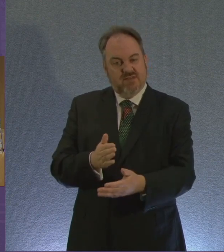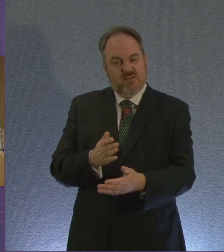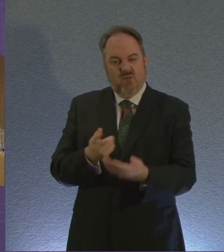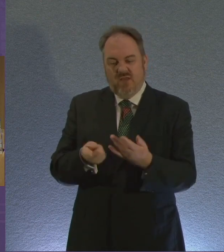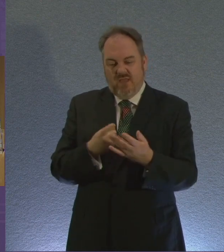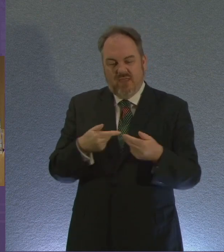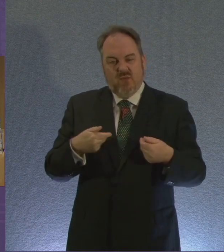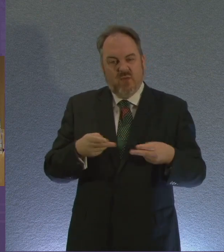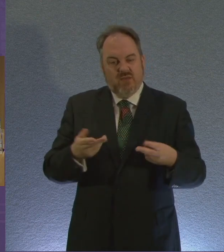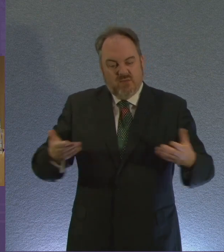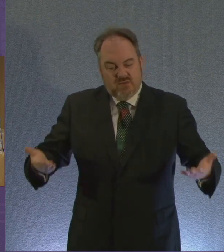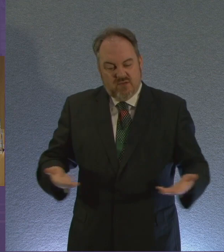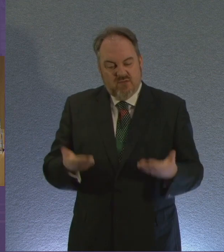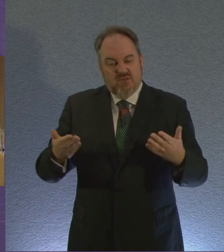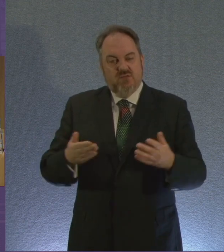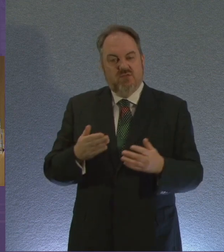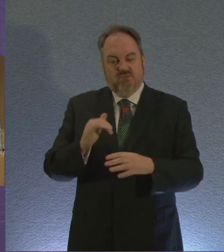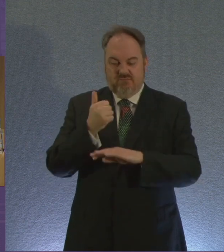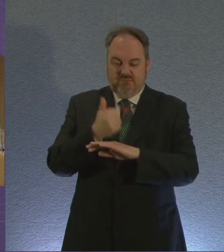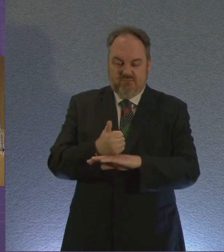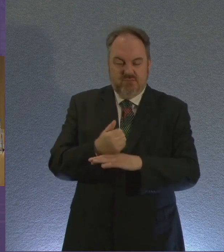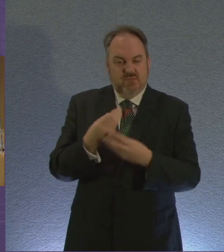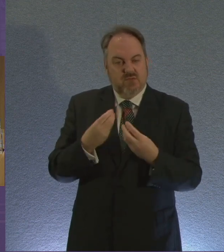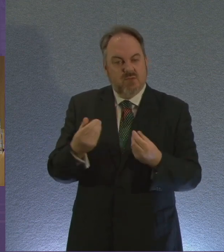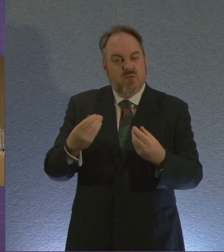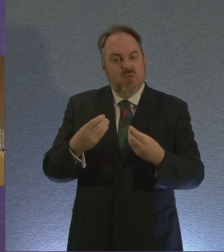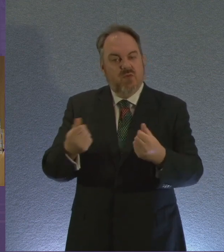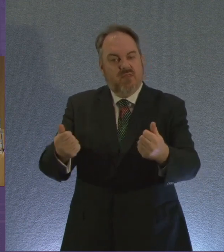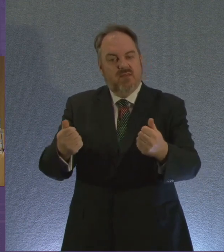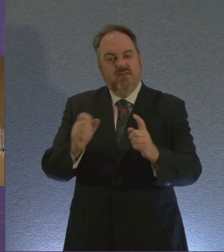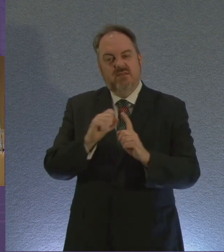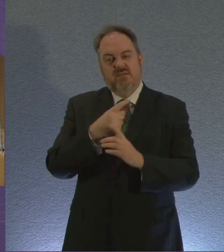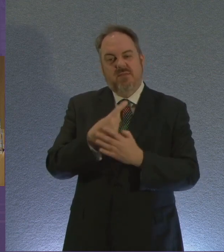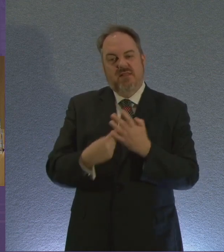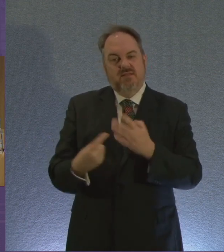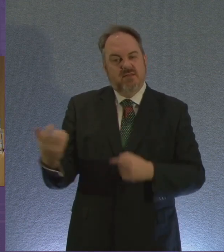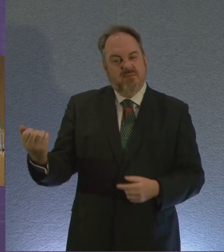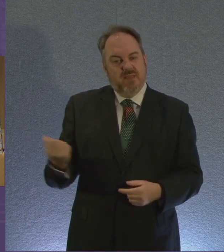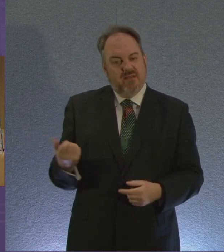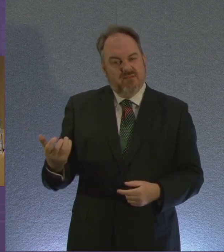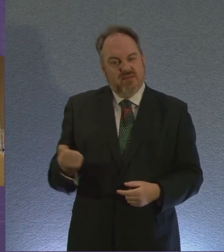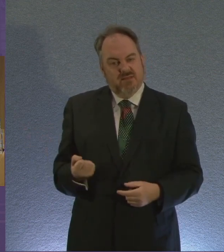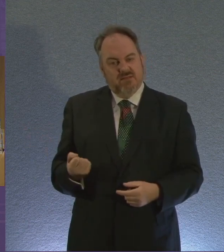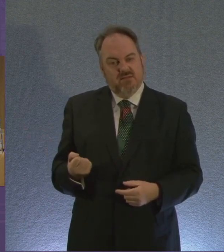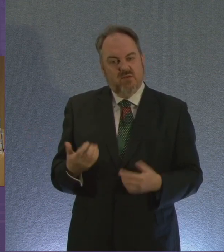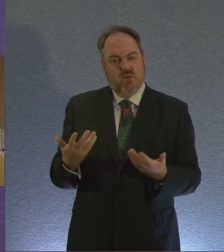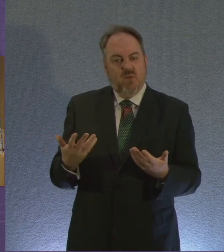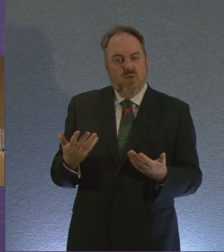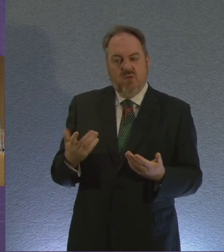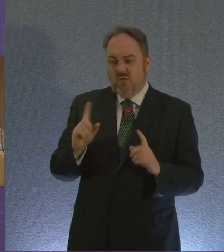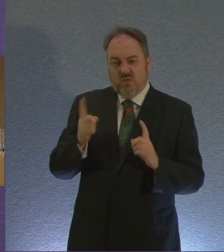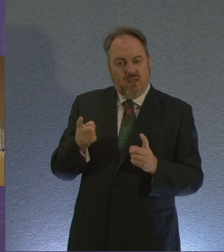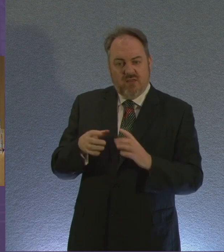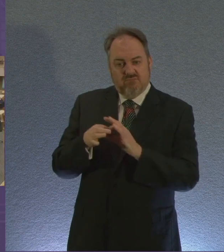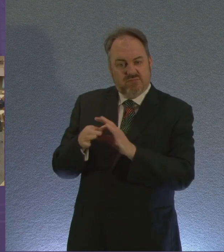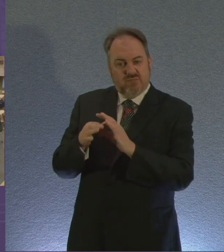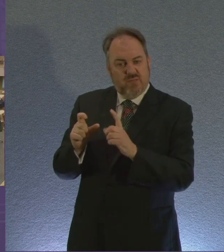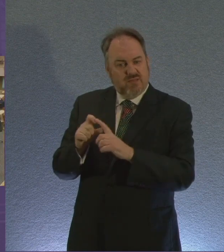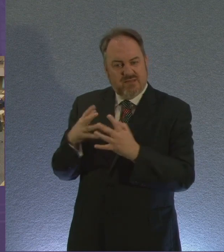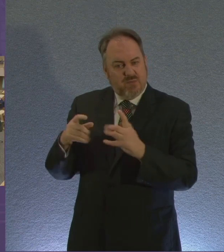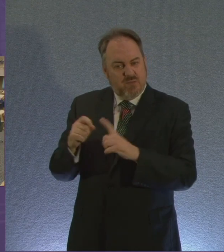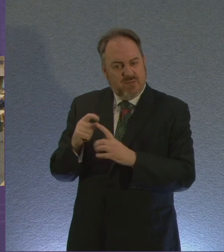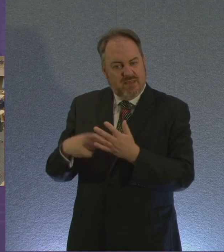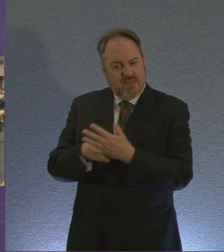for disability benefits, or is delivery without the partners in DWP, as you described, simply not possible?